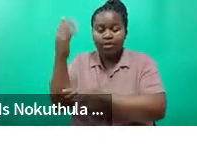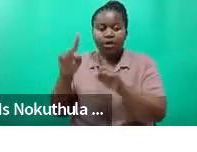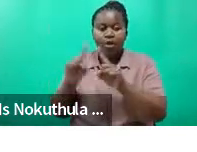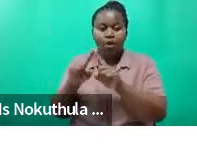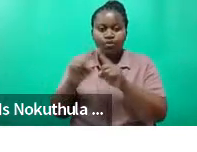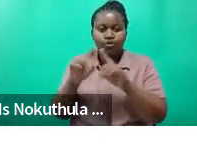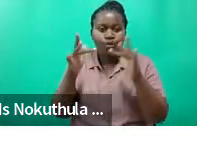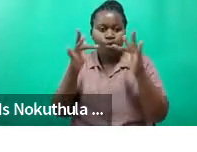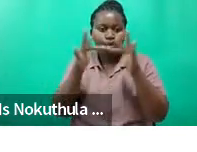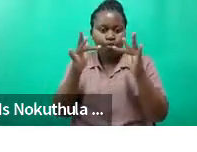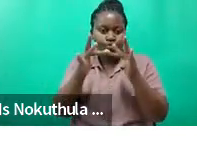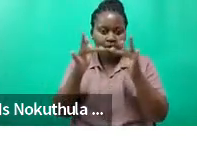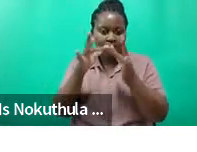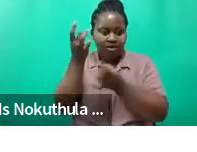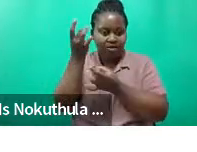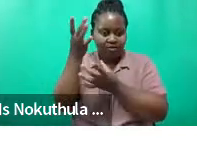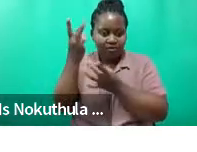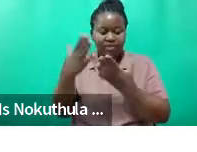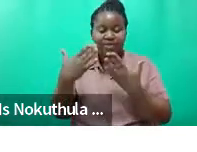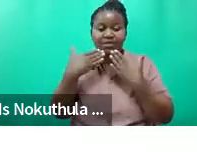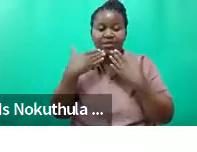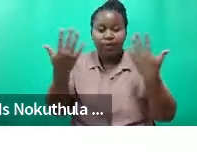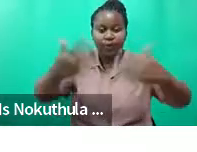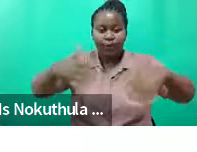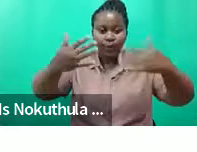details. All right, thank you so much.